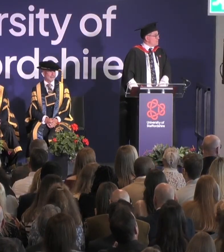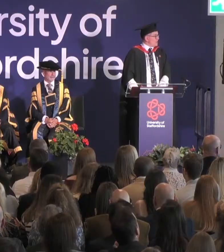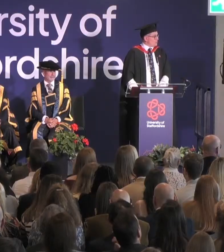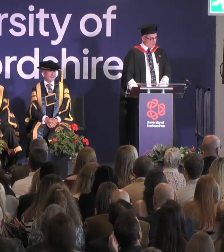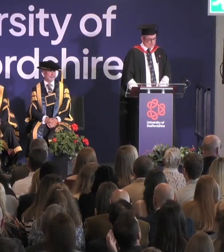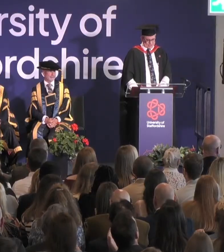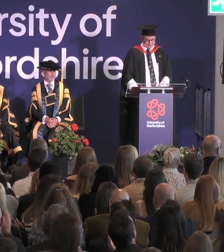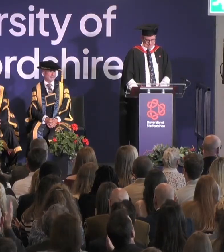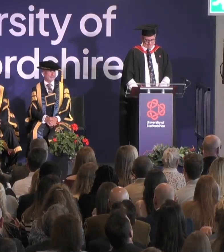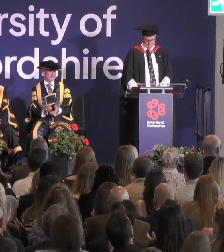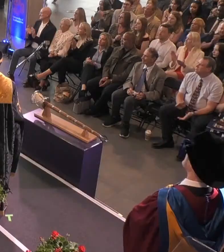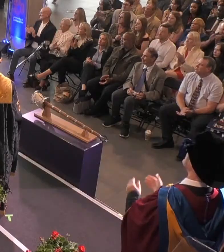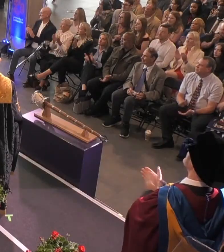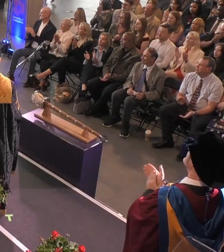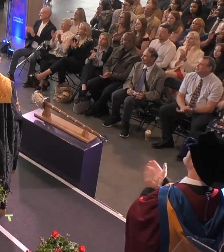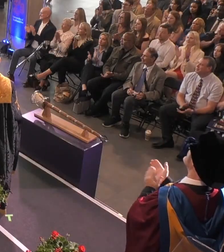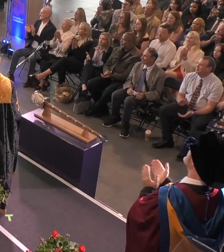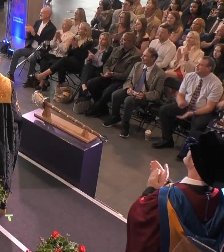Kirsten Millward.